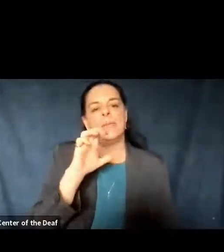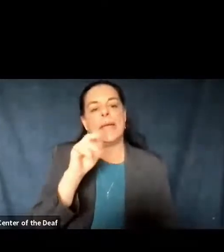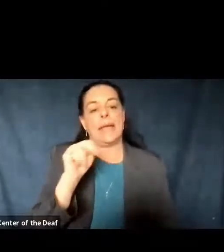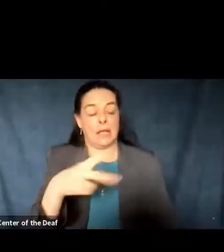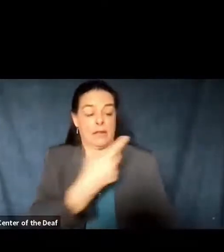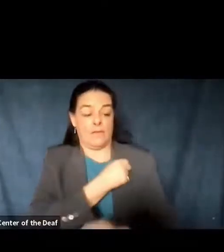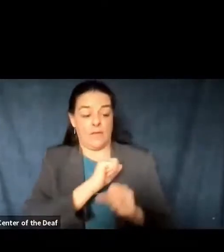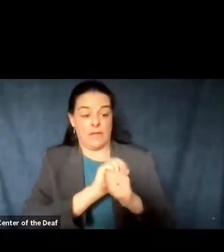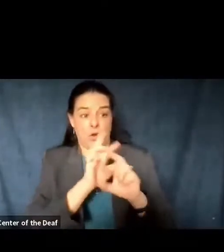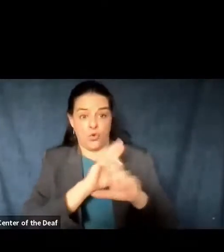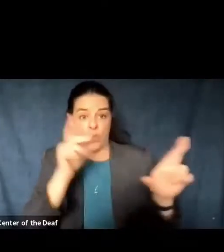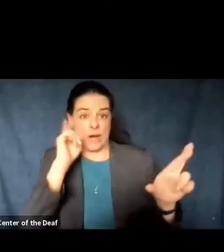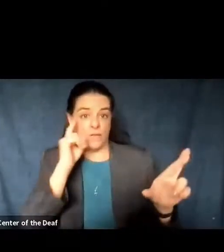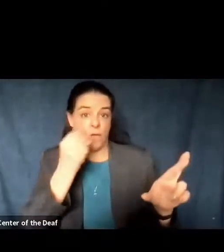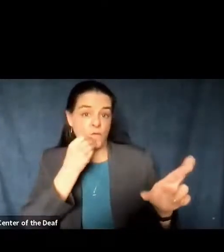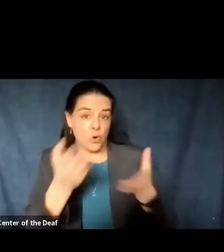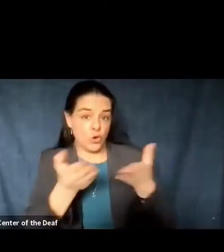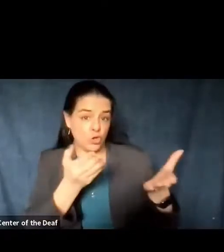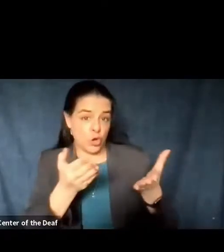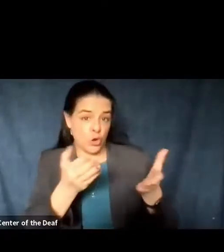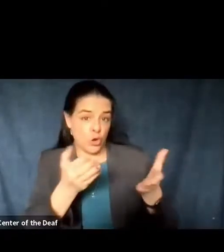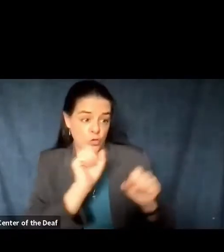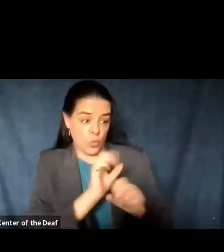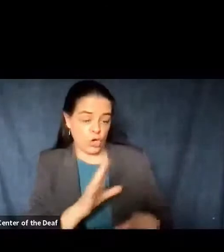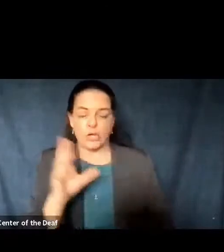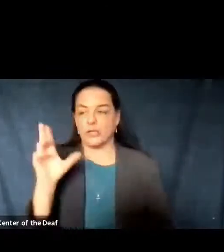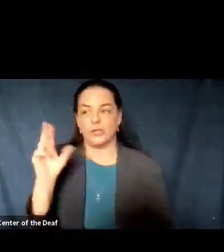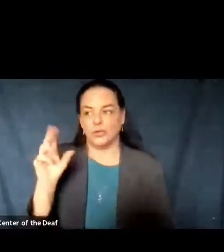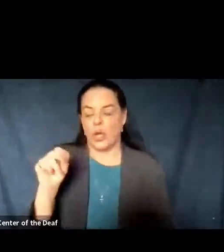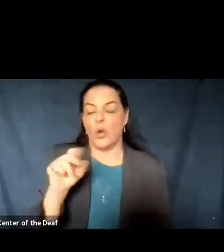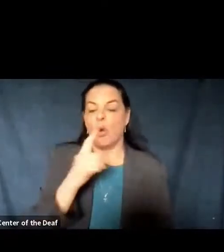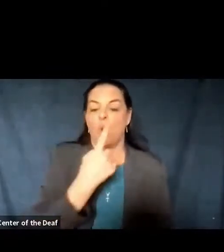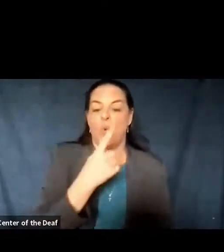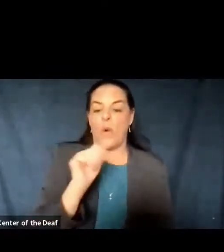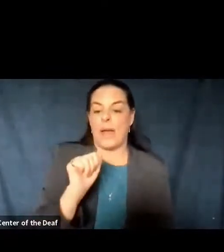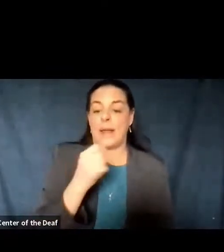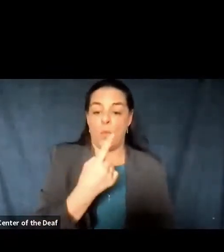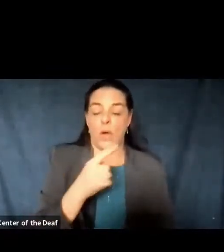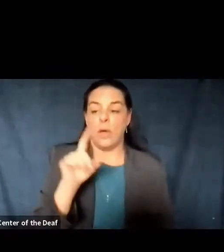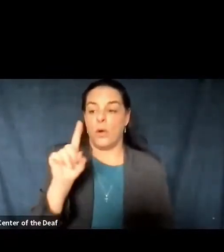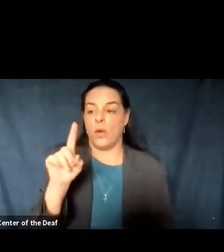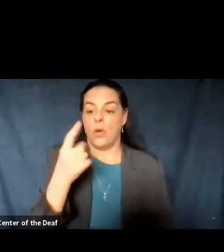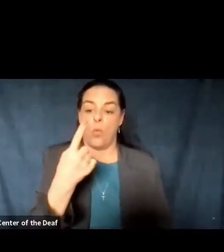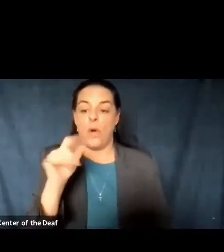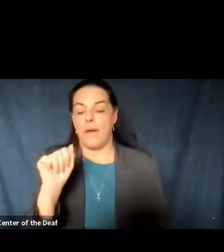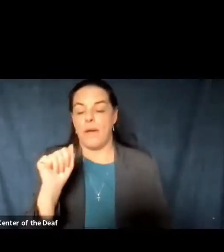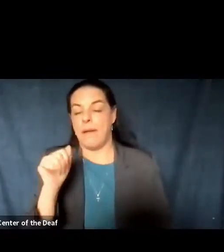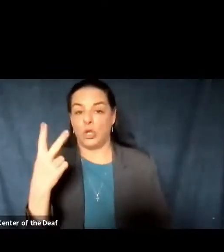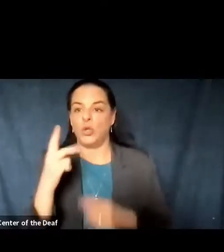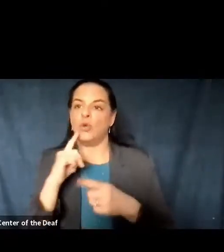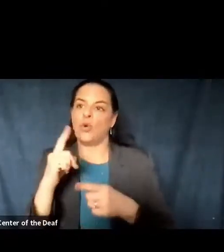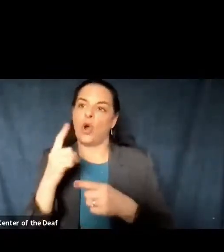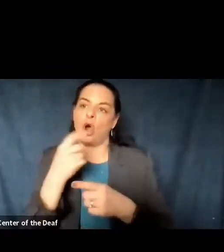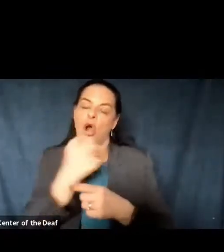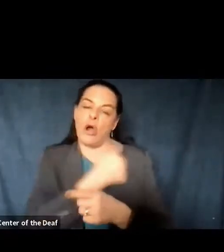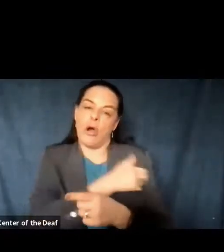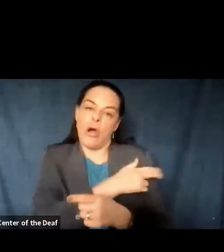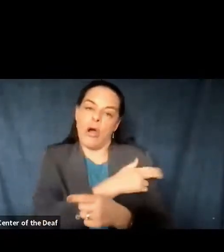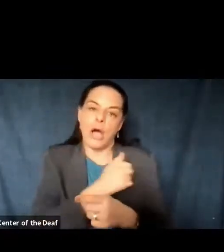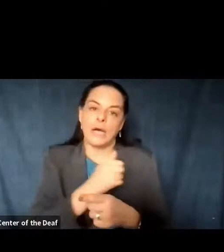Group 1A1, 1A2 are hospitals, healthcare workers, long-term care, first